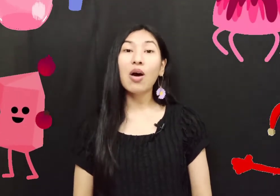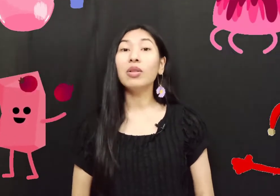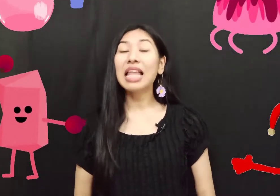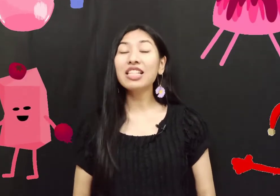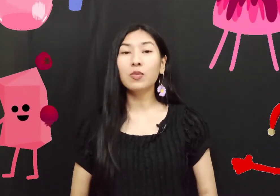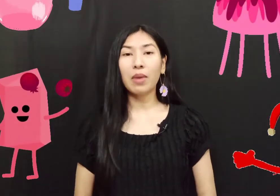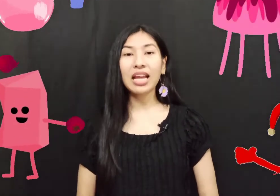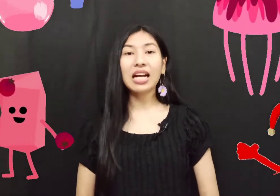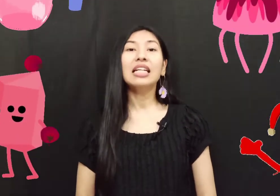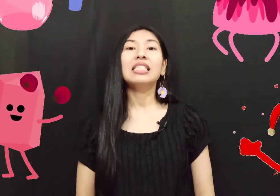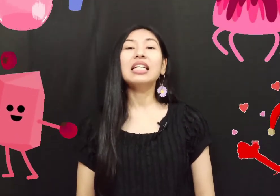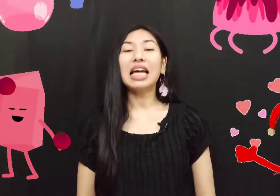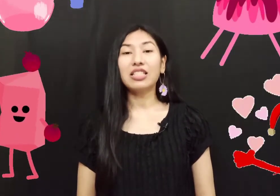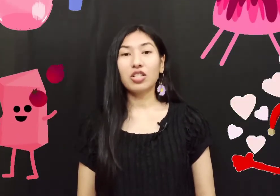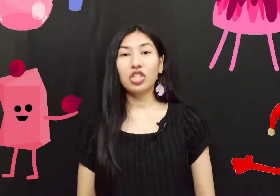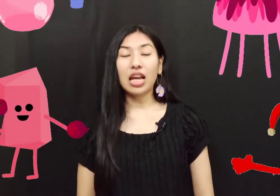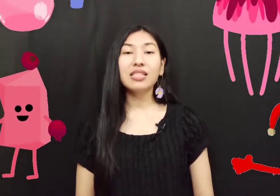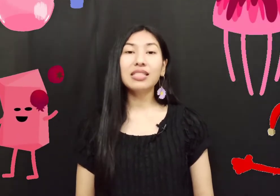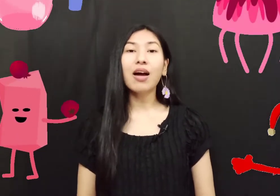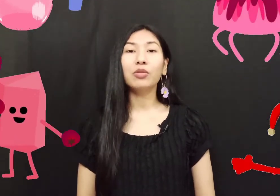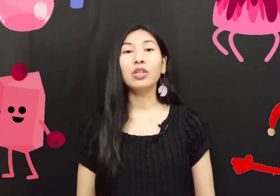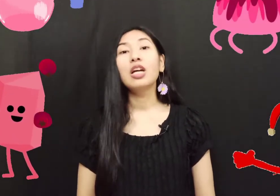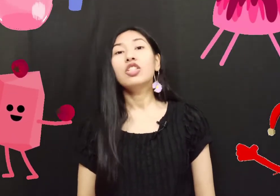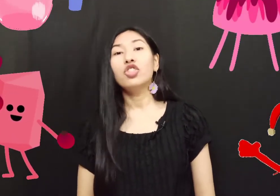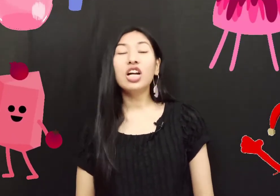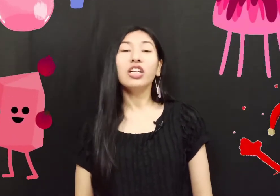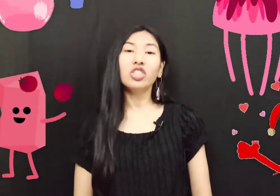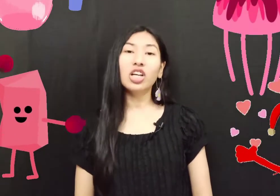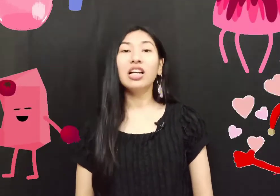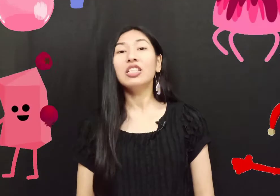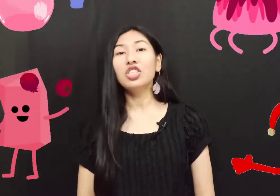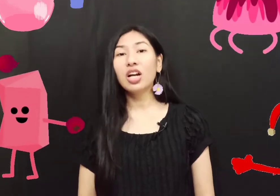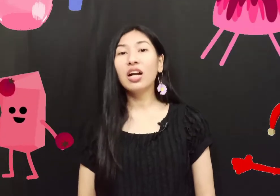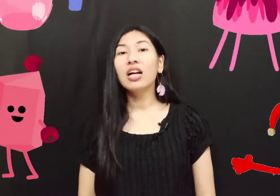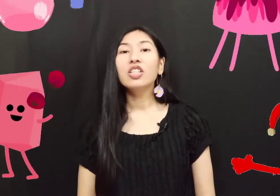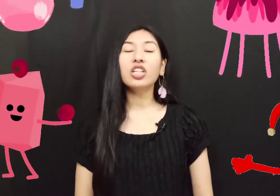now. Let's make the letter J sound. J.